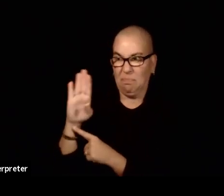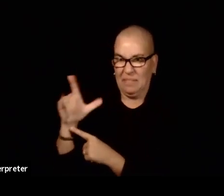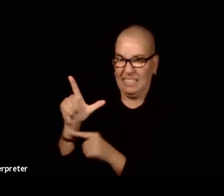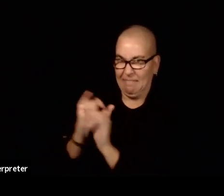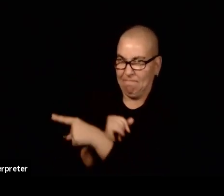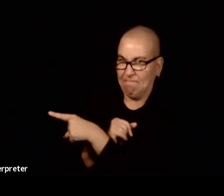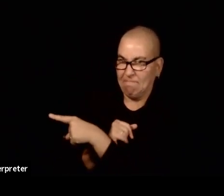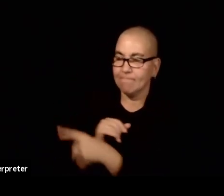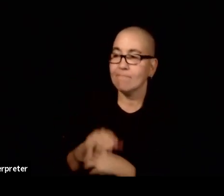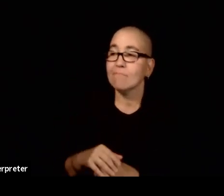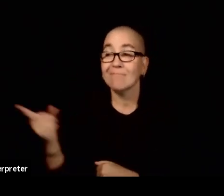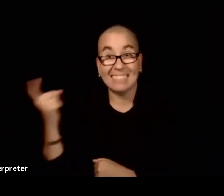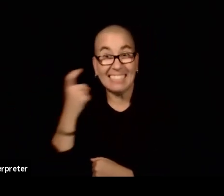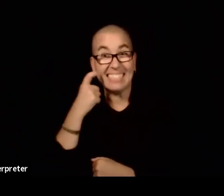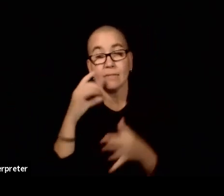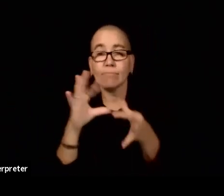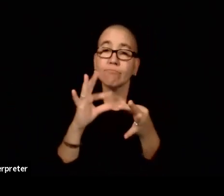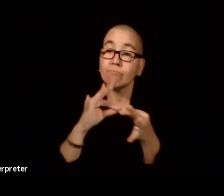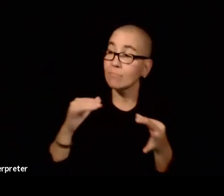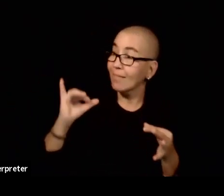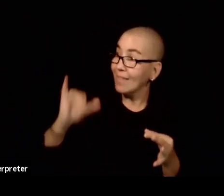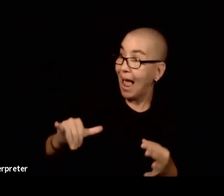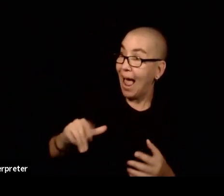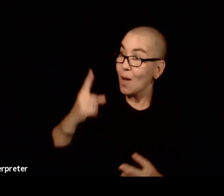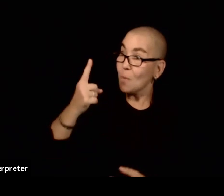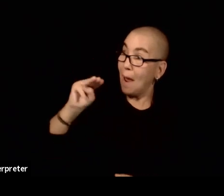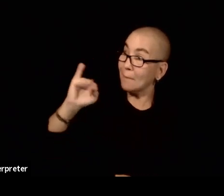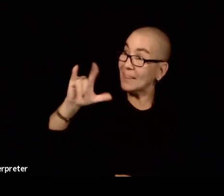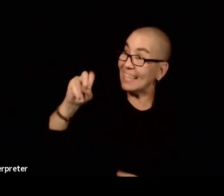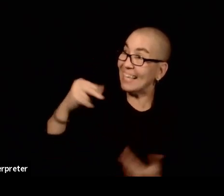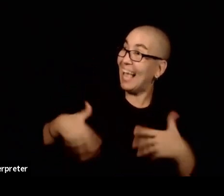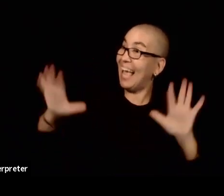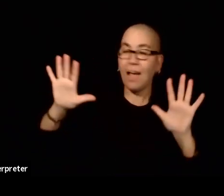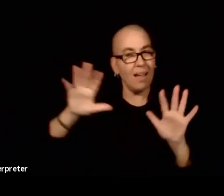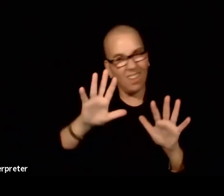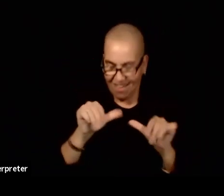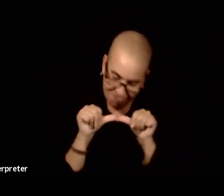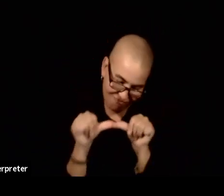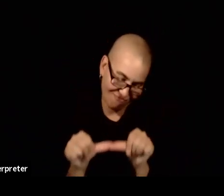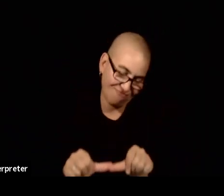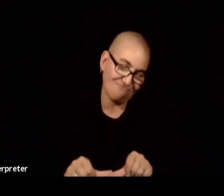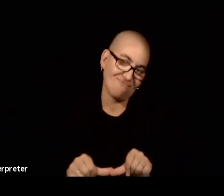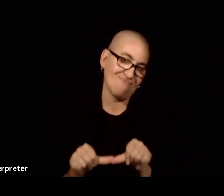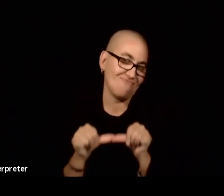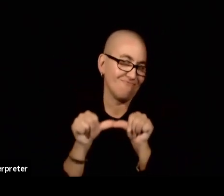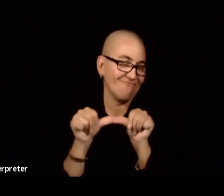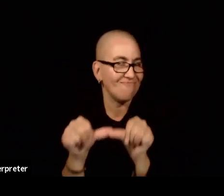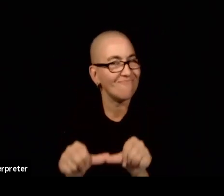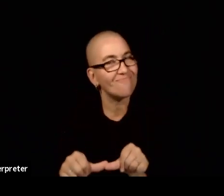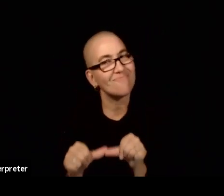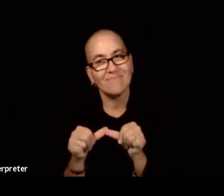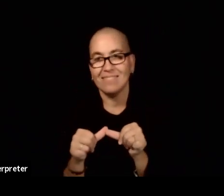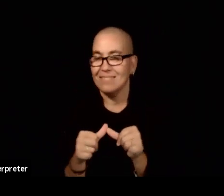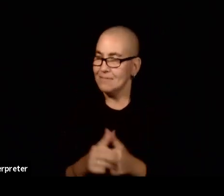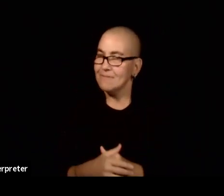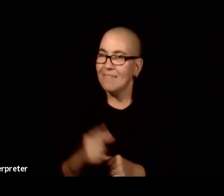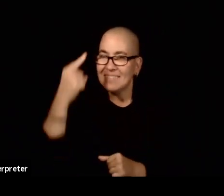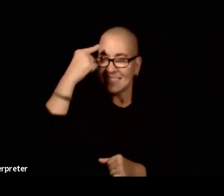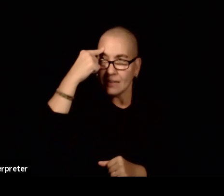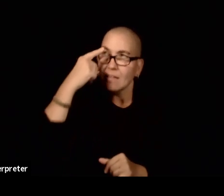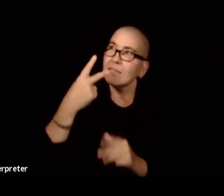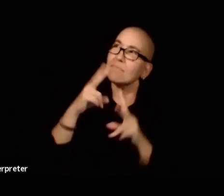I keep pointing out to people that it was a little more than 6 months ago that the sequence of this virus was first published. And in